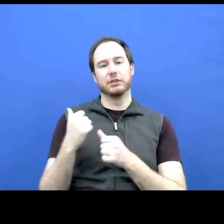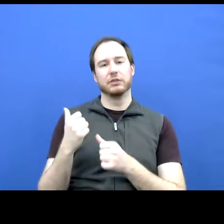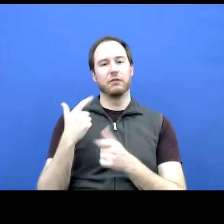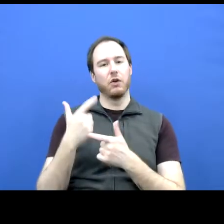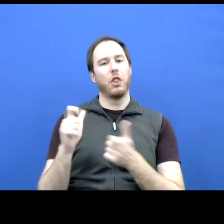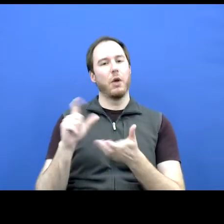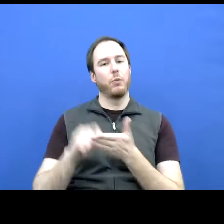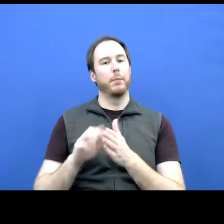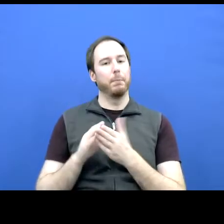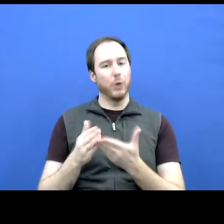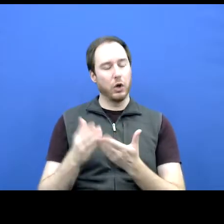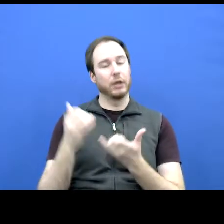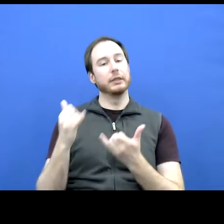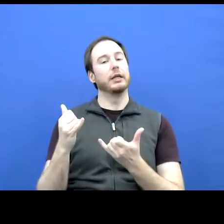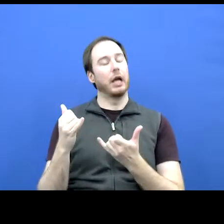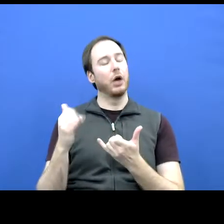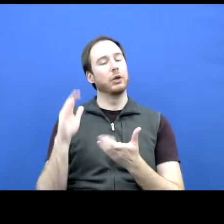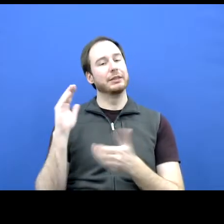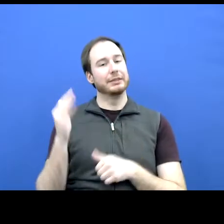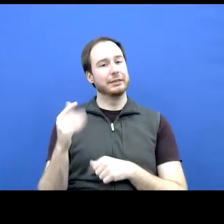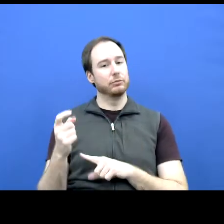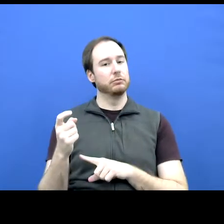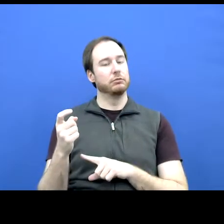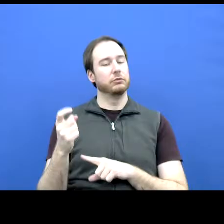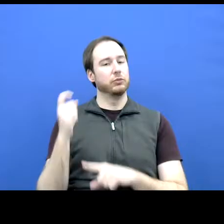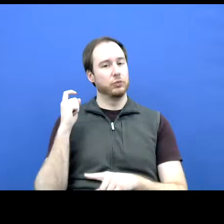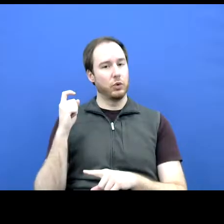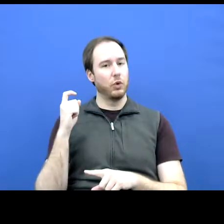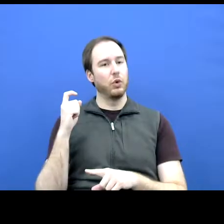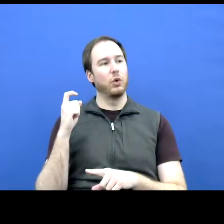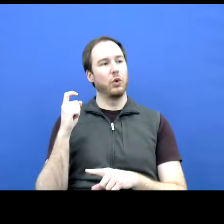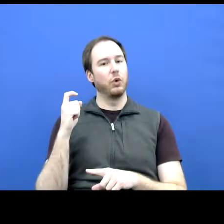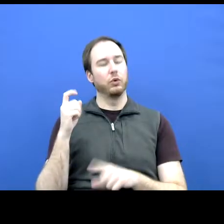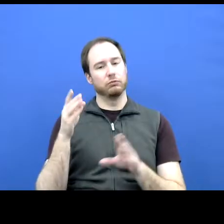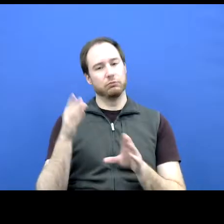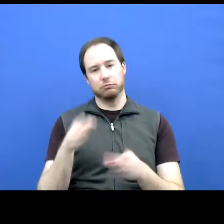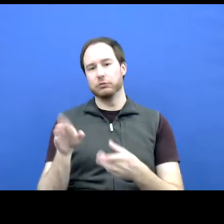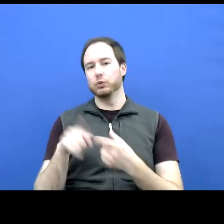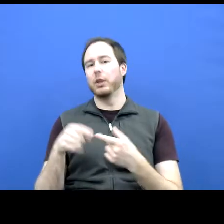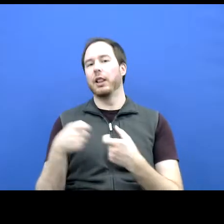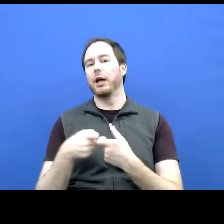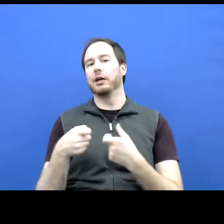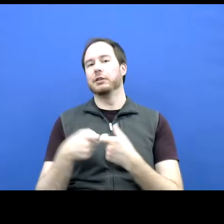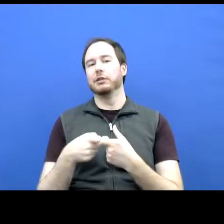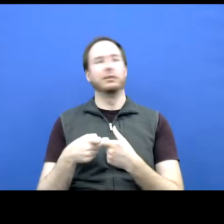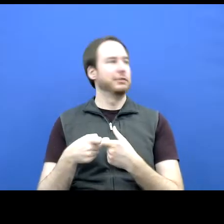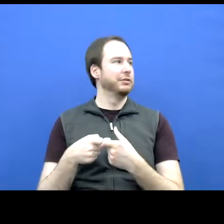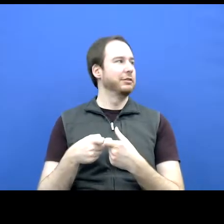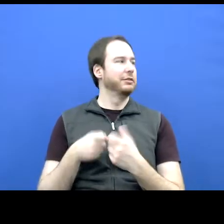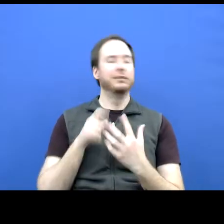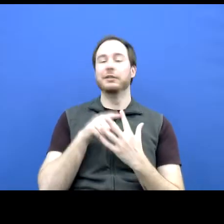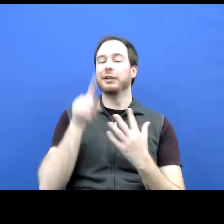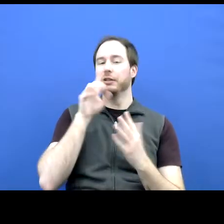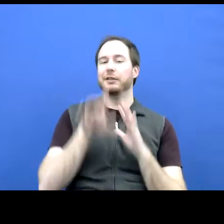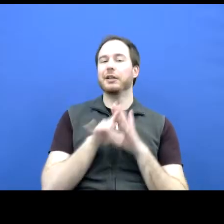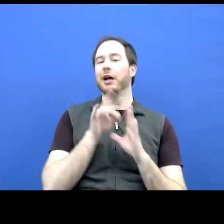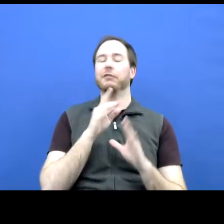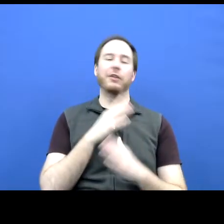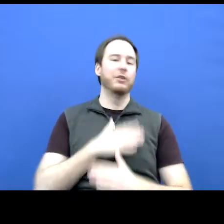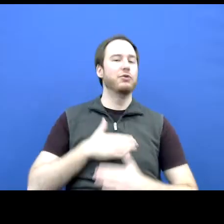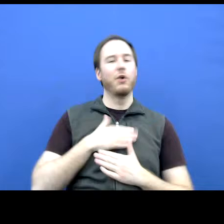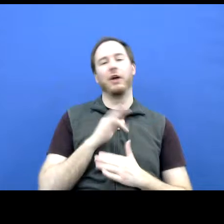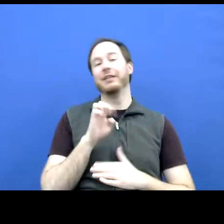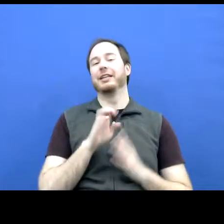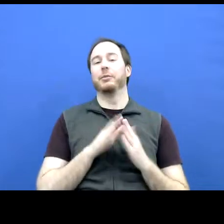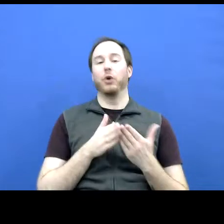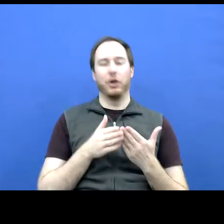print books, but now she's gone electronic. So She discovered the joy of ebook. that's right,